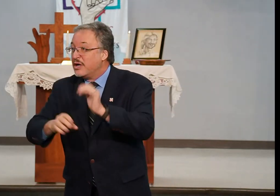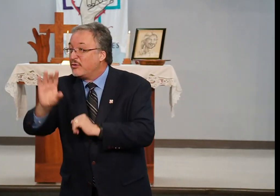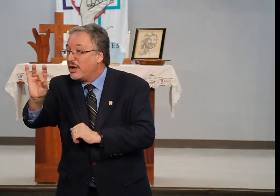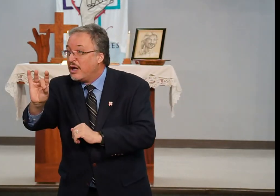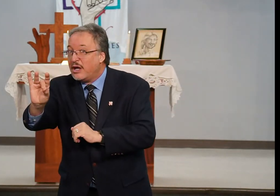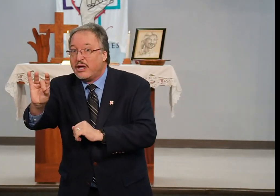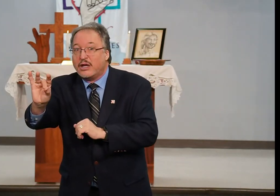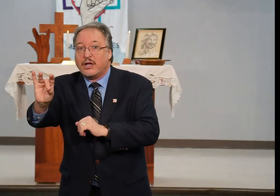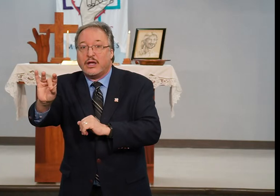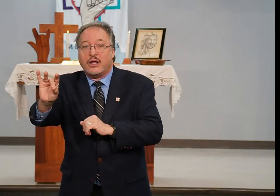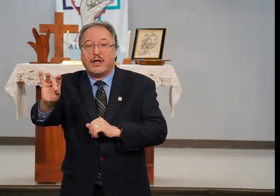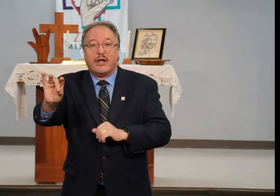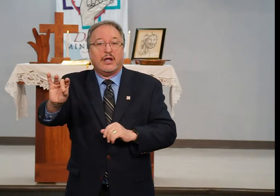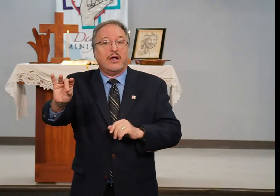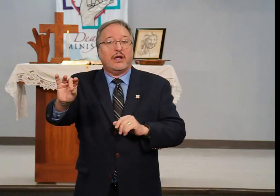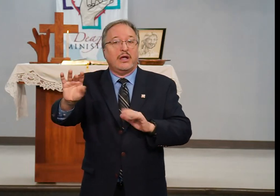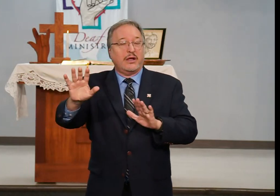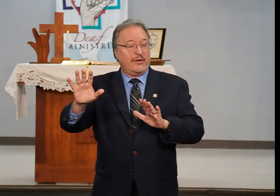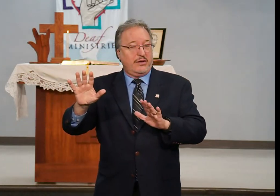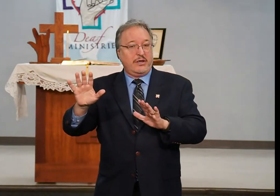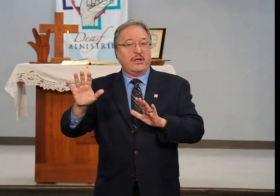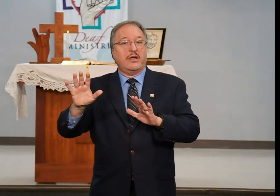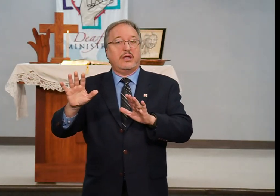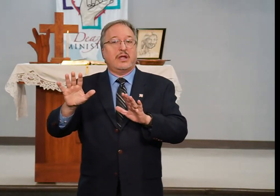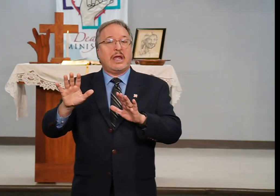Now, the next story comes from